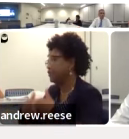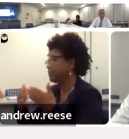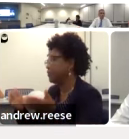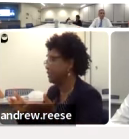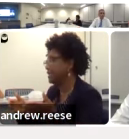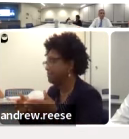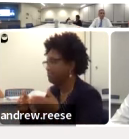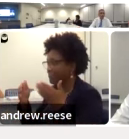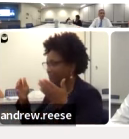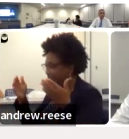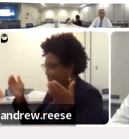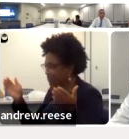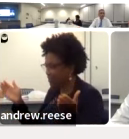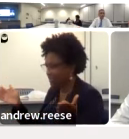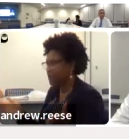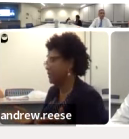after job coaching,